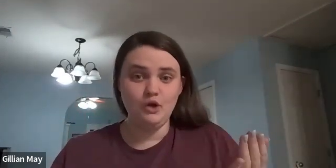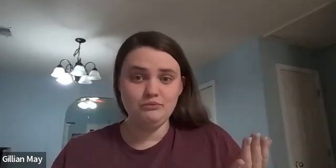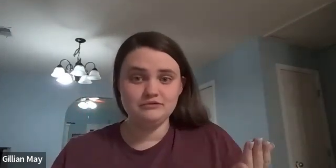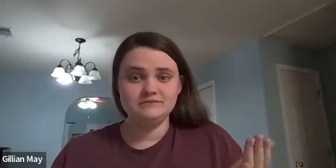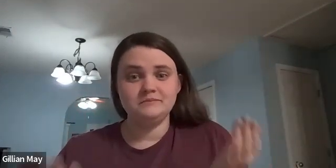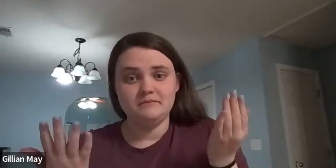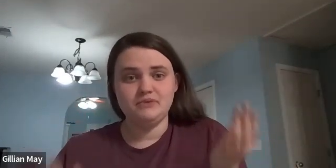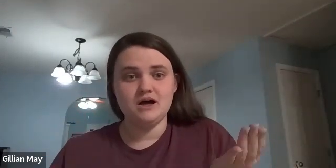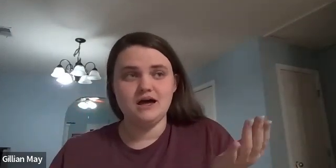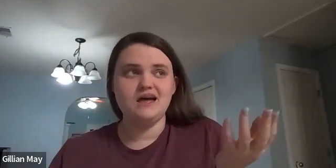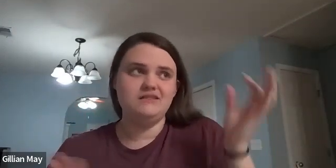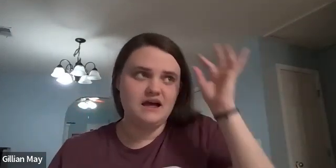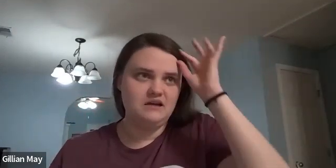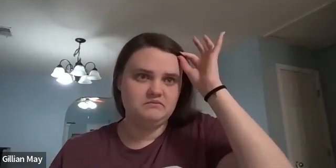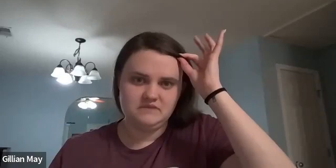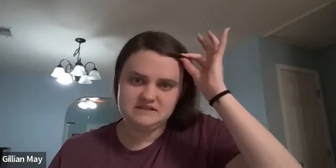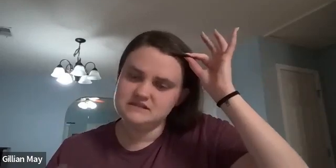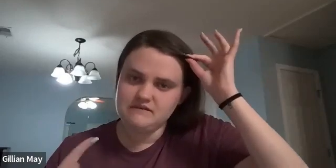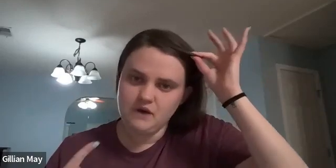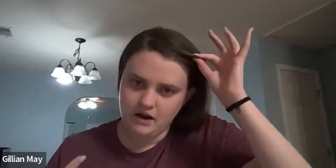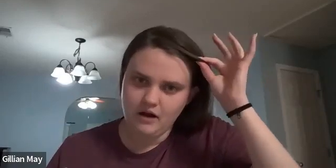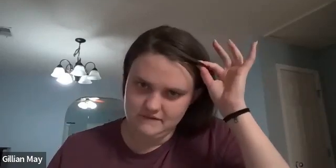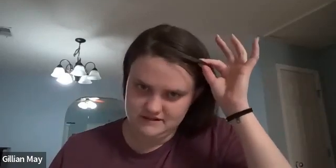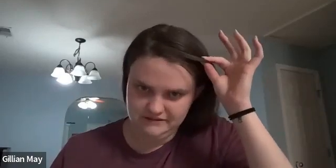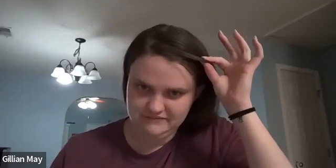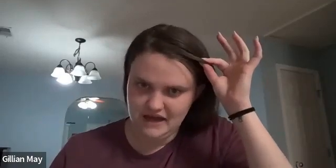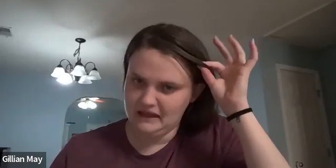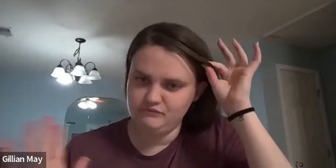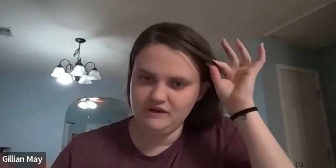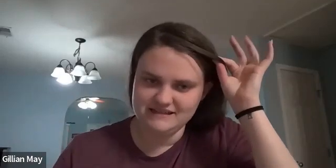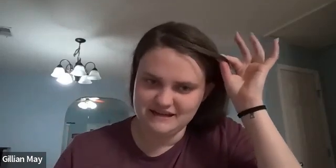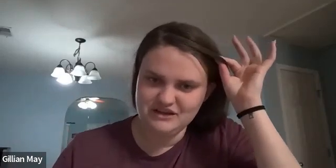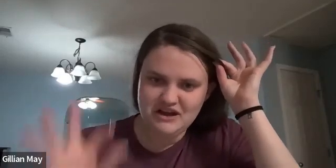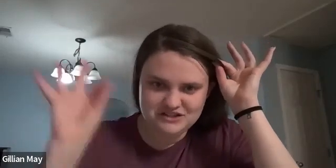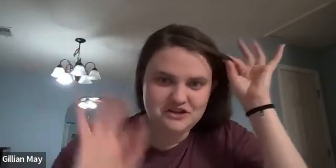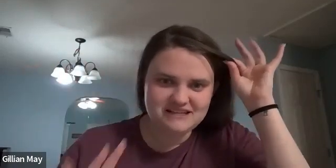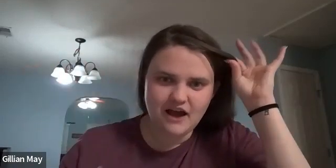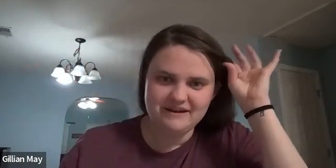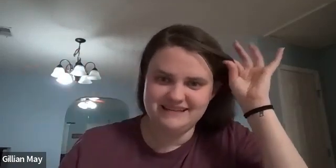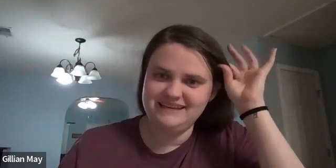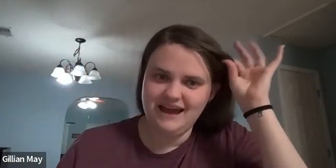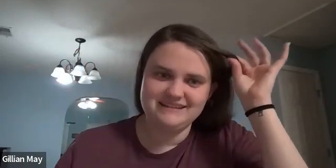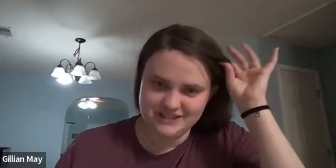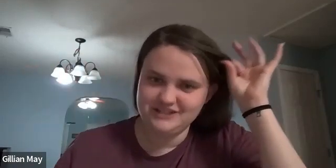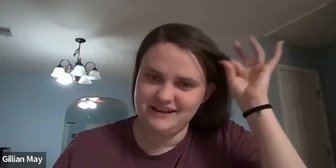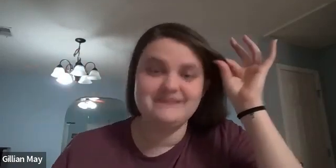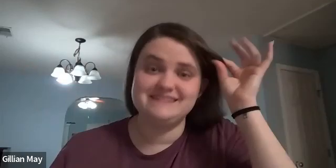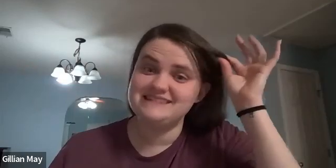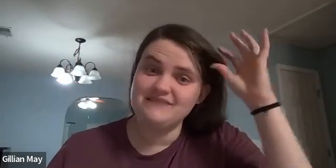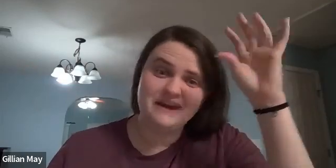help. But like, this is the time for hair, obviously. I realized I saw you guys copy and I was like, yeah, I guess I should clarify. This is the time for